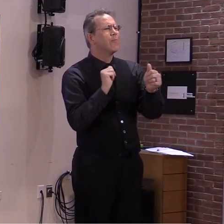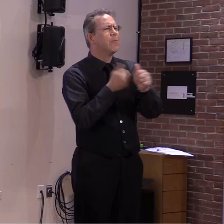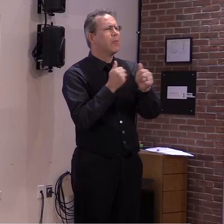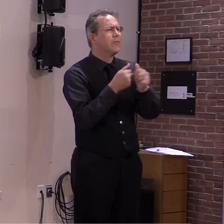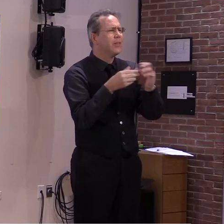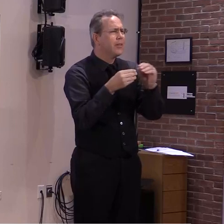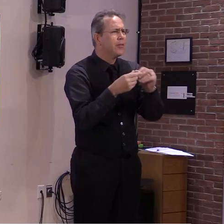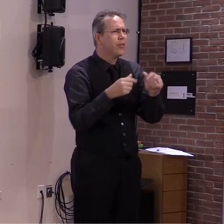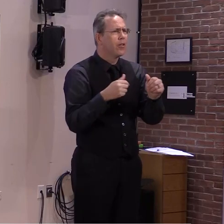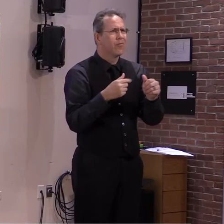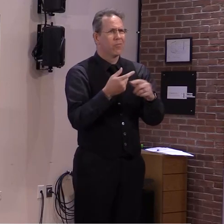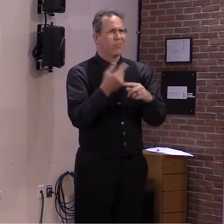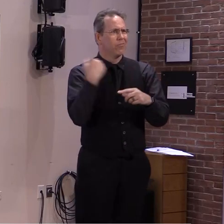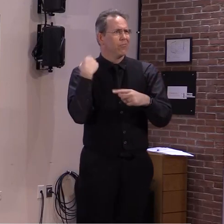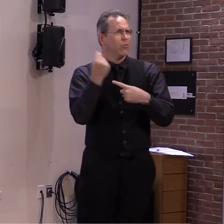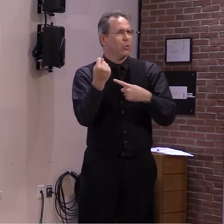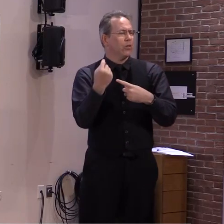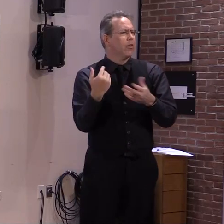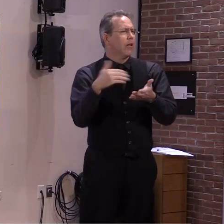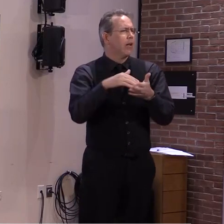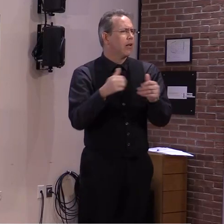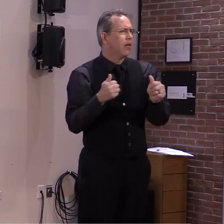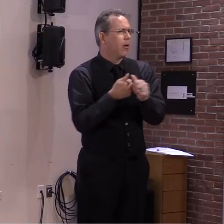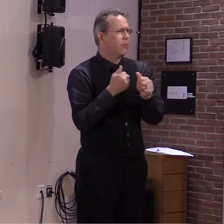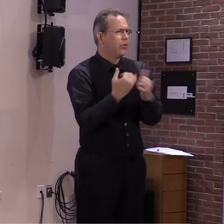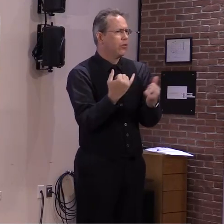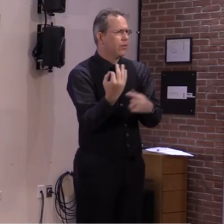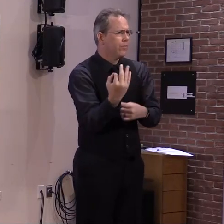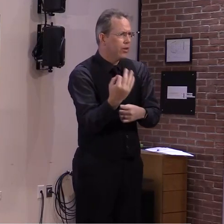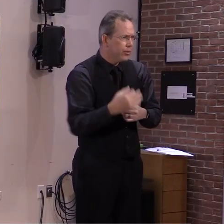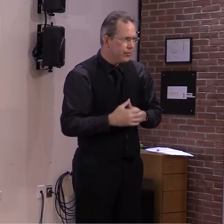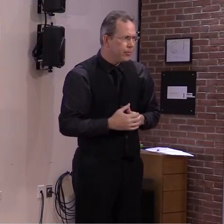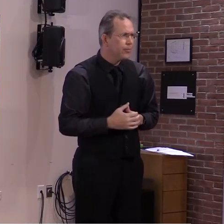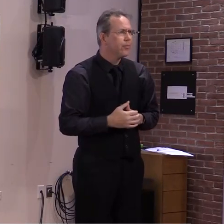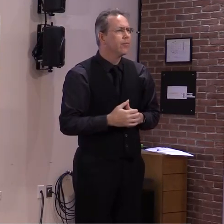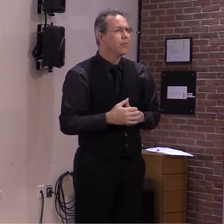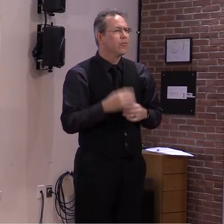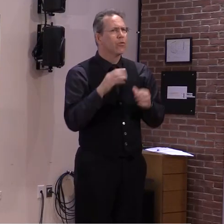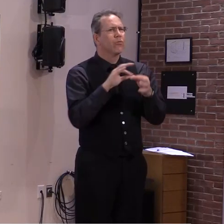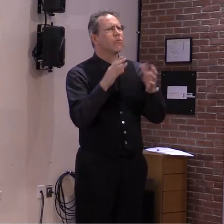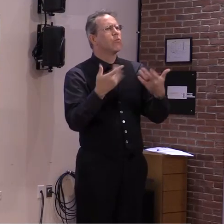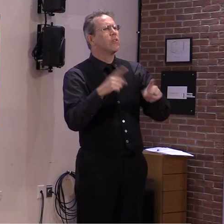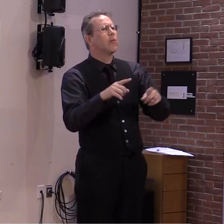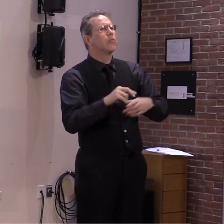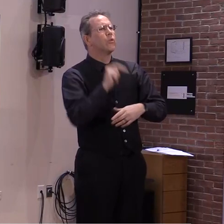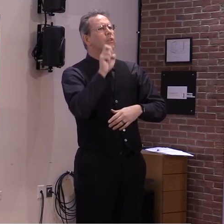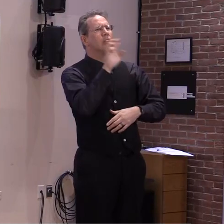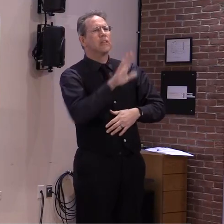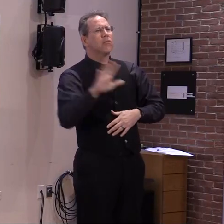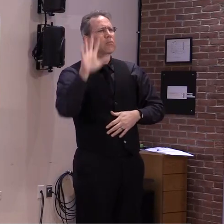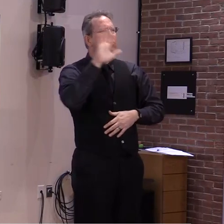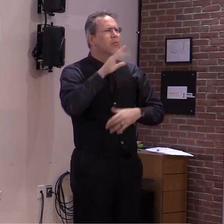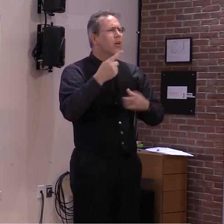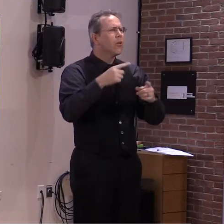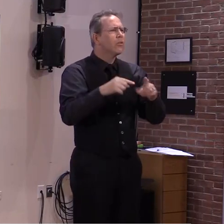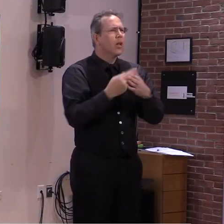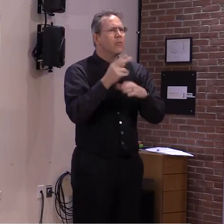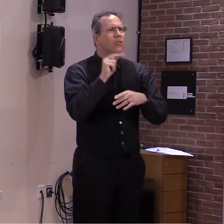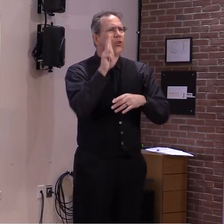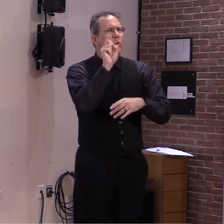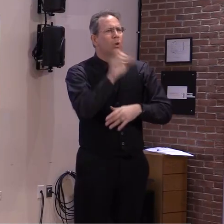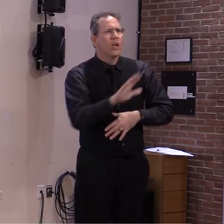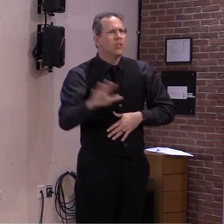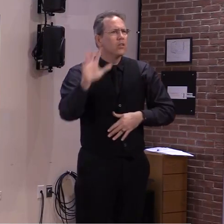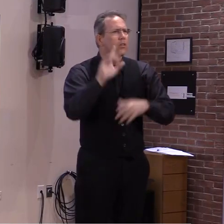COVID-19 situation in the Northeast, and also provide some further details on our case demographics here in